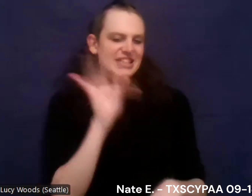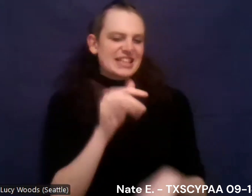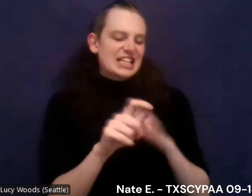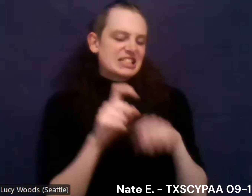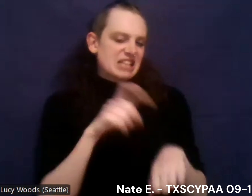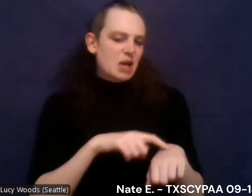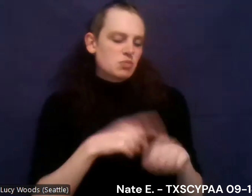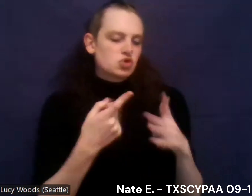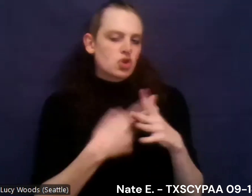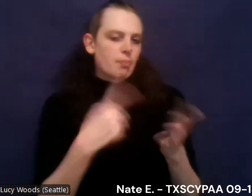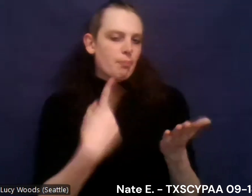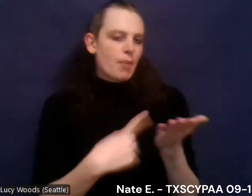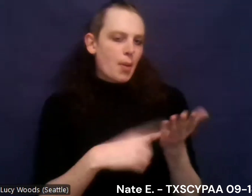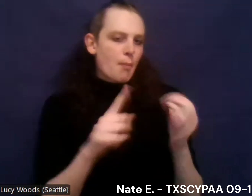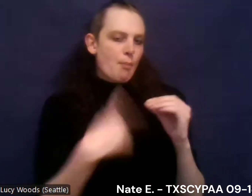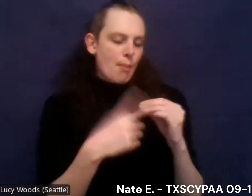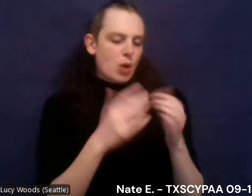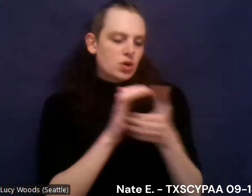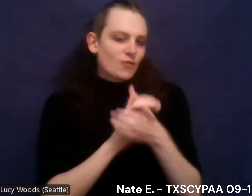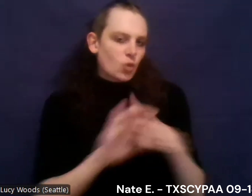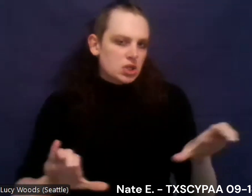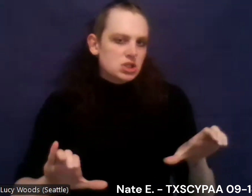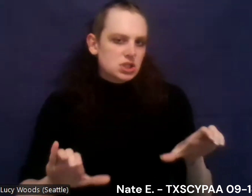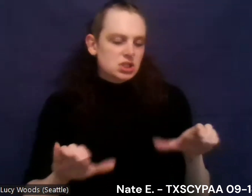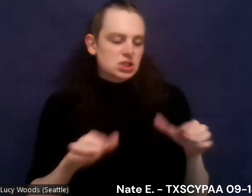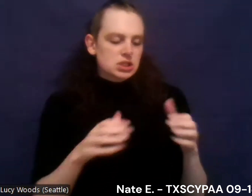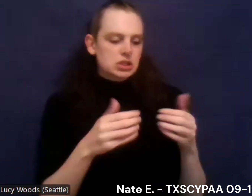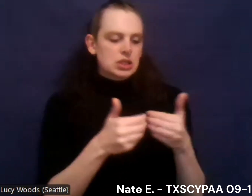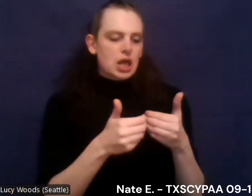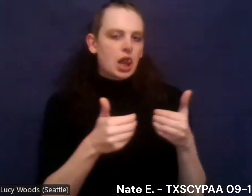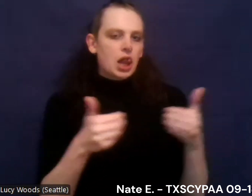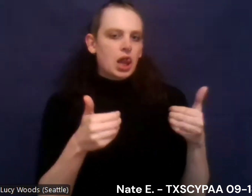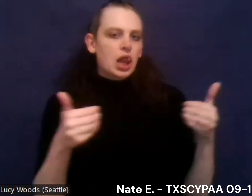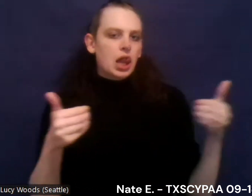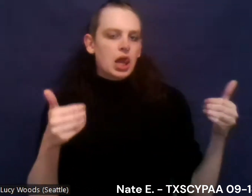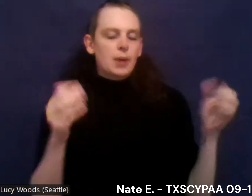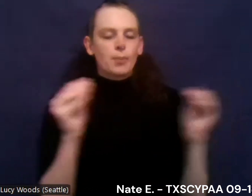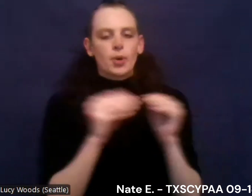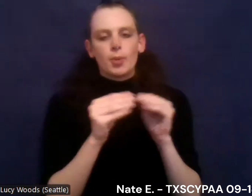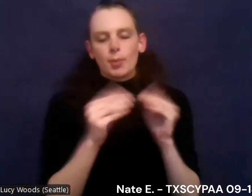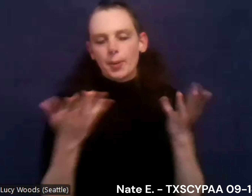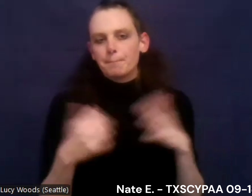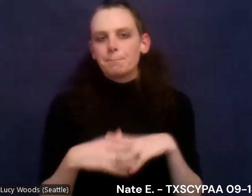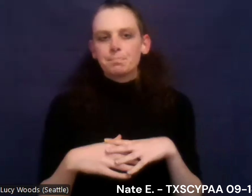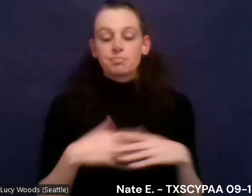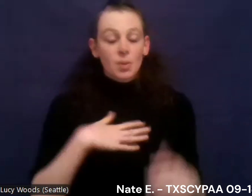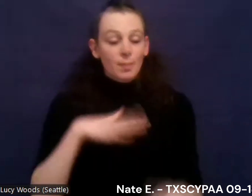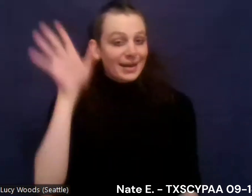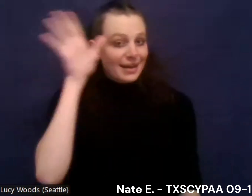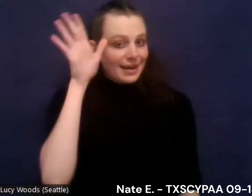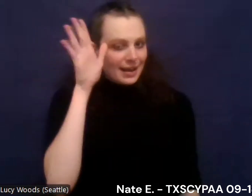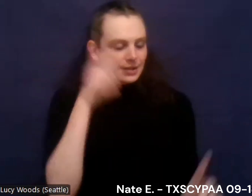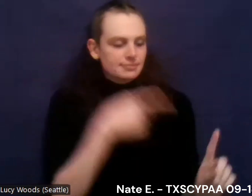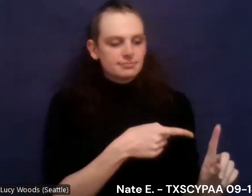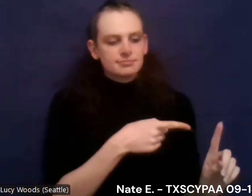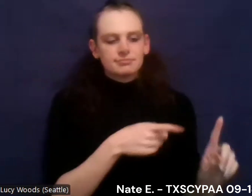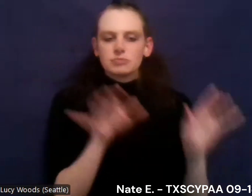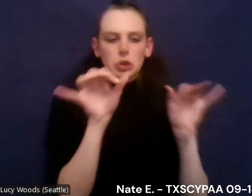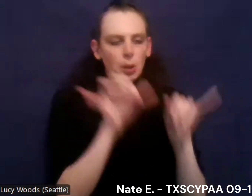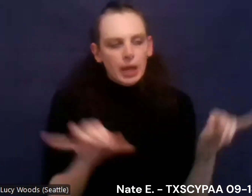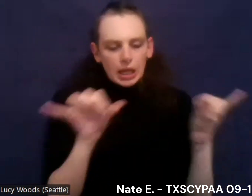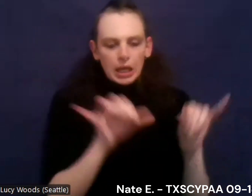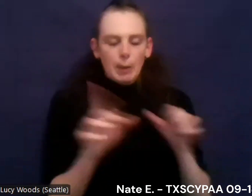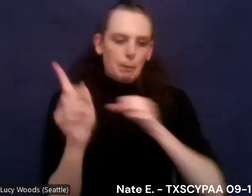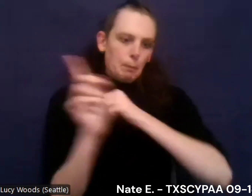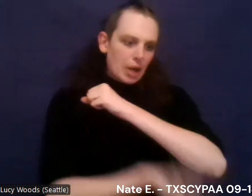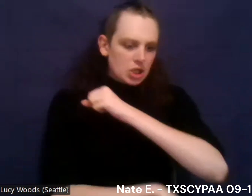getting further and further apart. My dad was always, kind of the cliche, punishing dad that